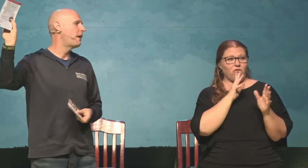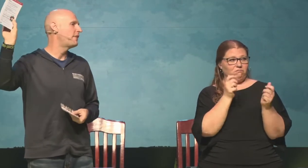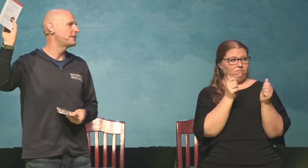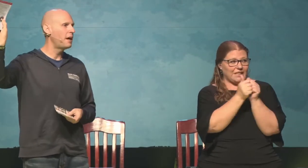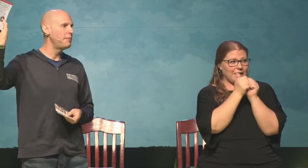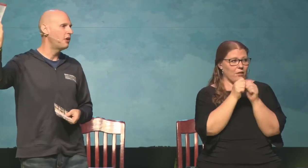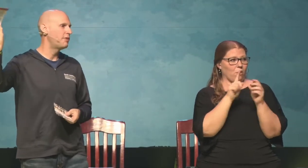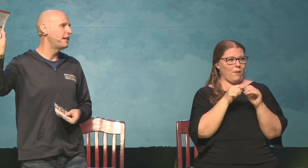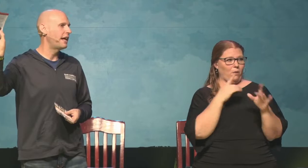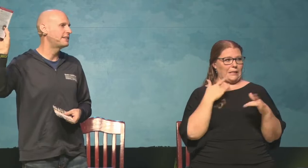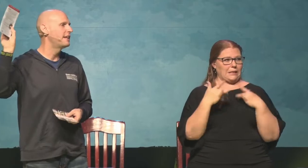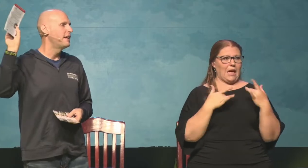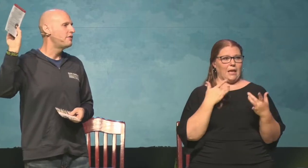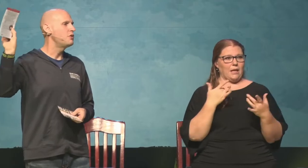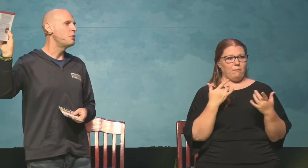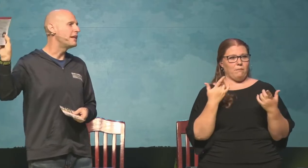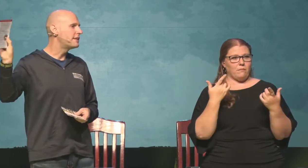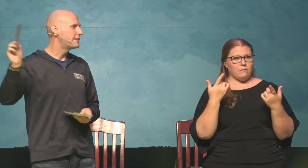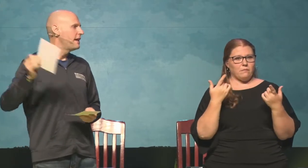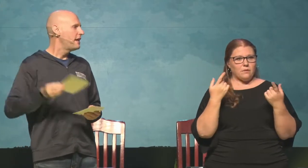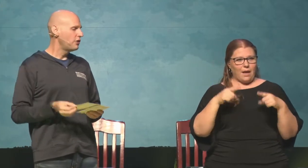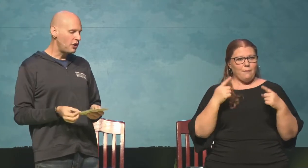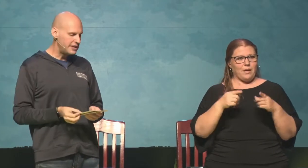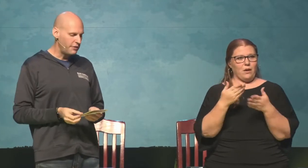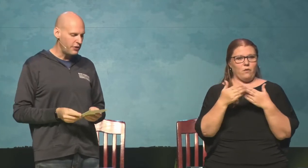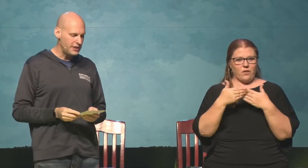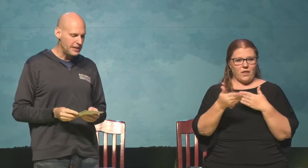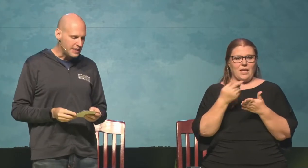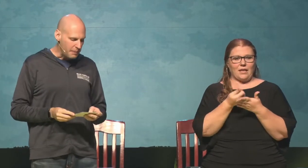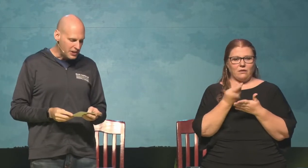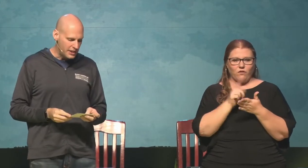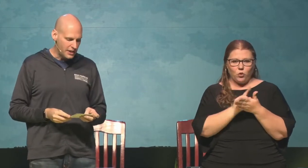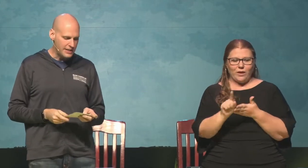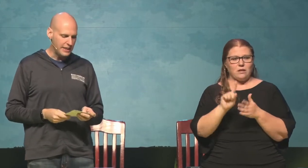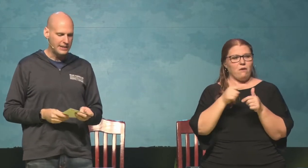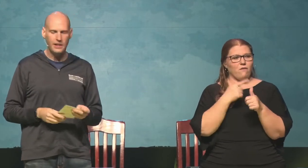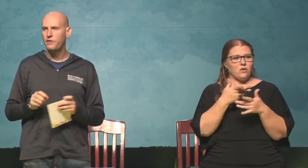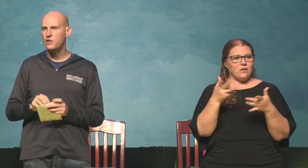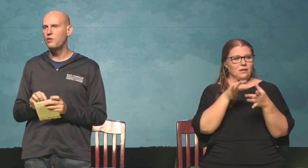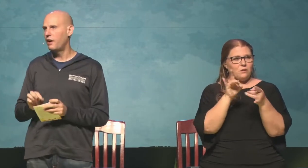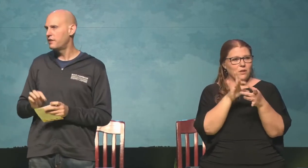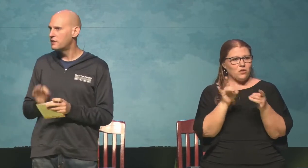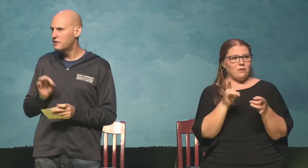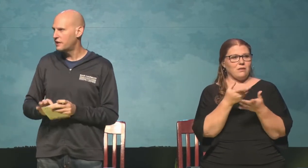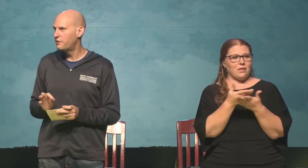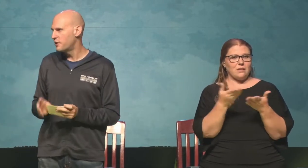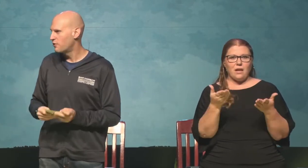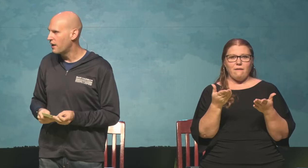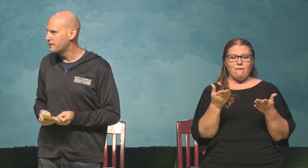excited about that's coming over the next few weeks. You'll notice the first thing that's mentioned there, it says stuff the